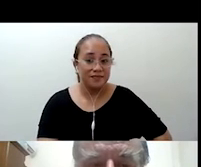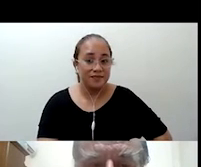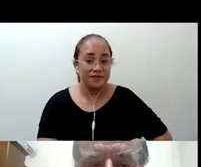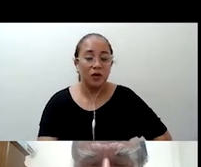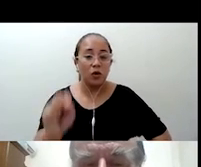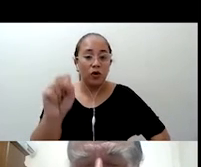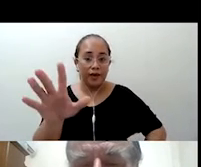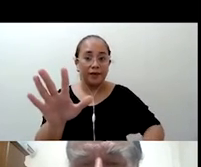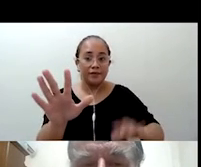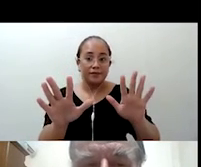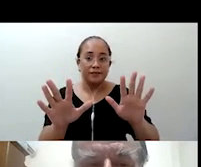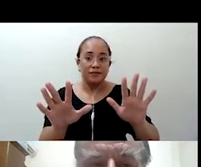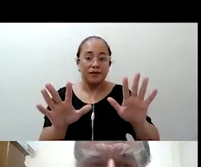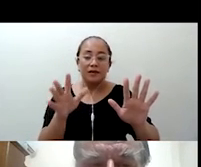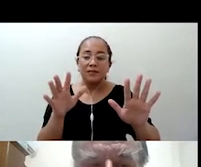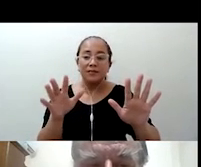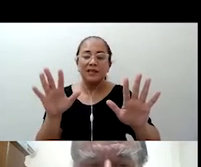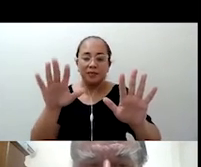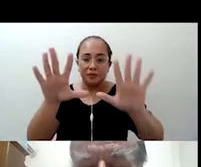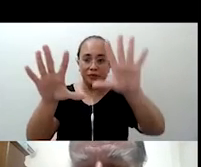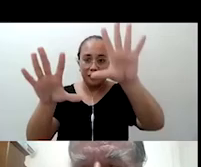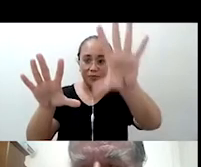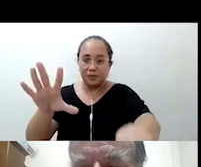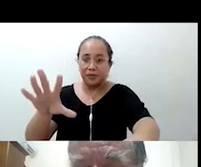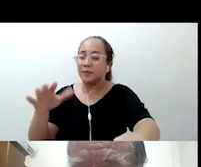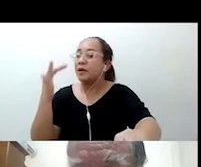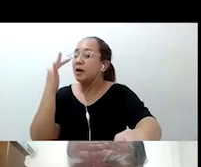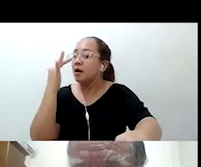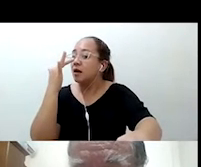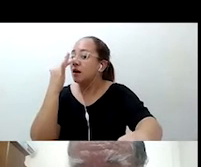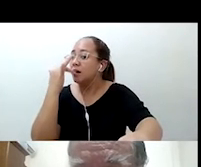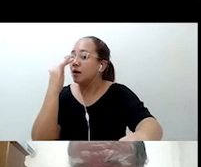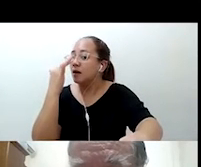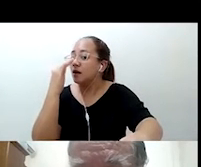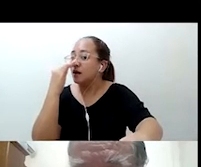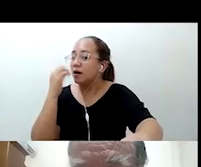Okay, so Nat, why don't you pull up your first hand shape?